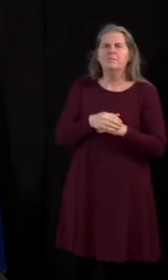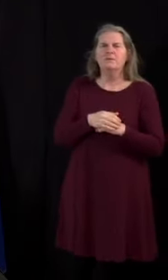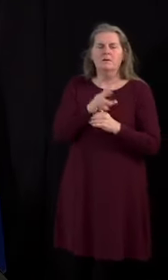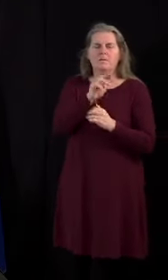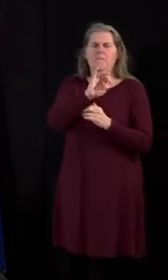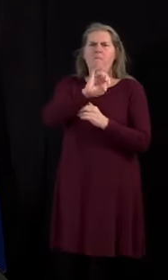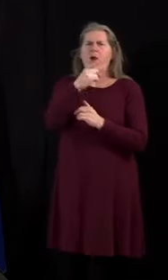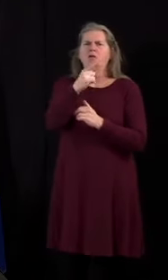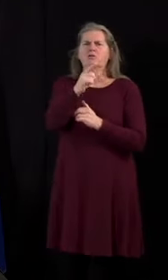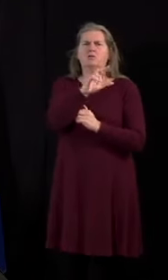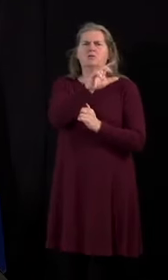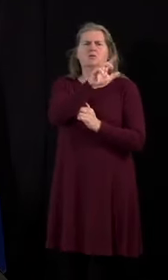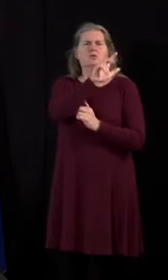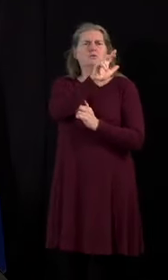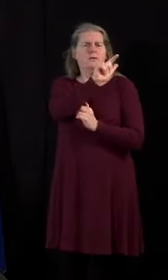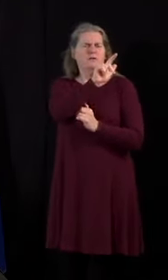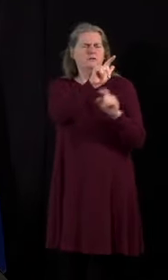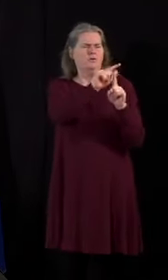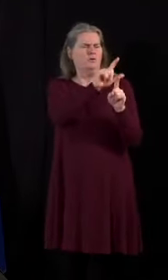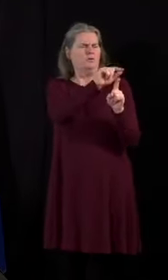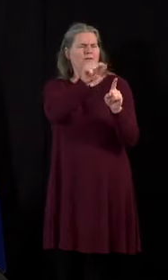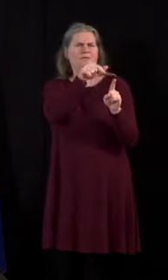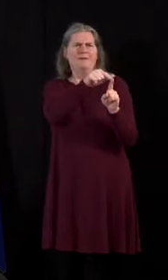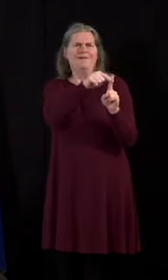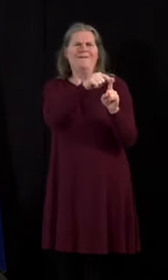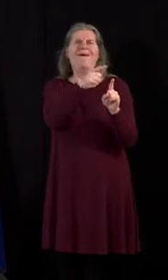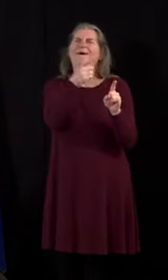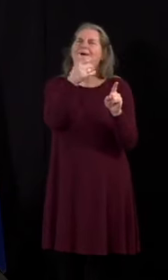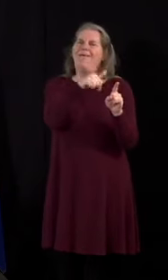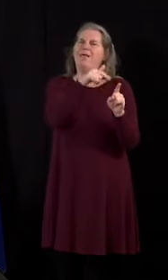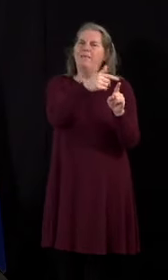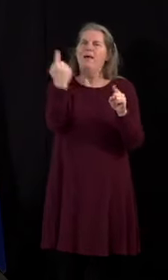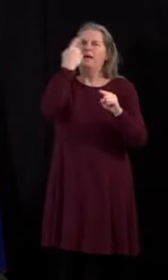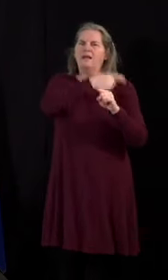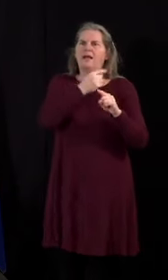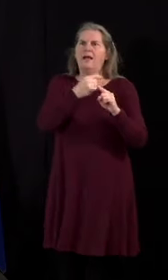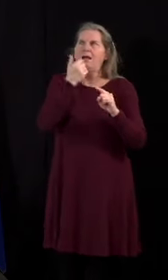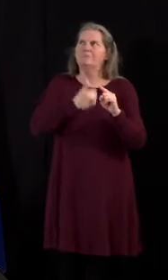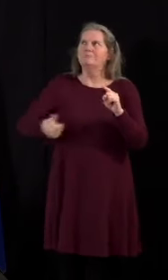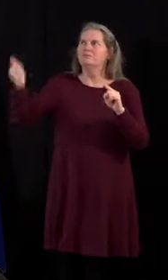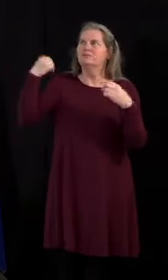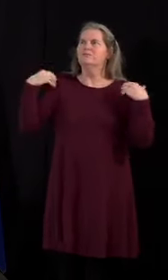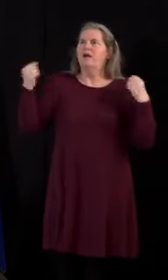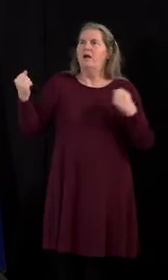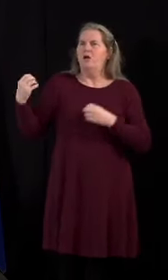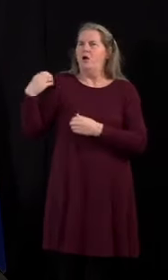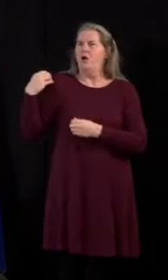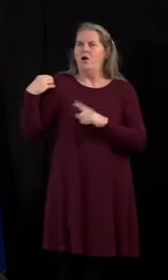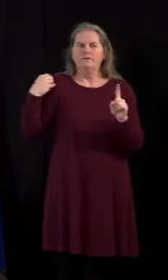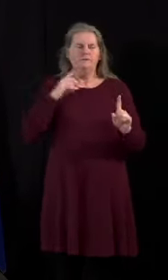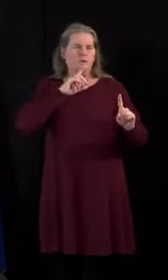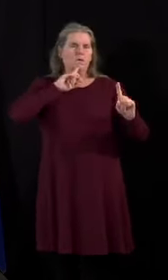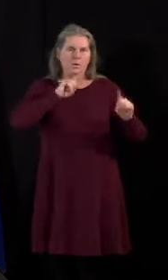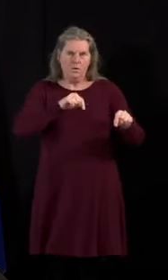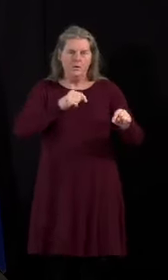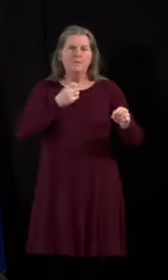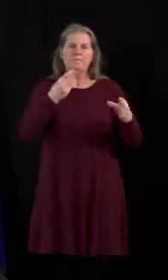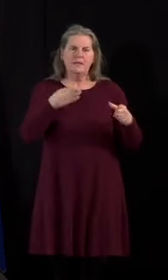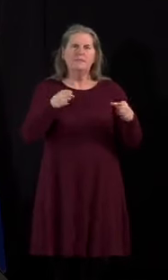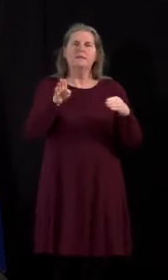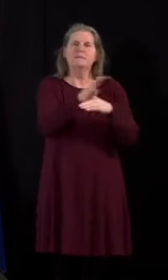March 23rd, 2020 is the date that the Yukon's Chief Medical Officer of Health first ordered a number